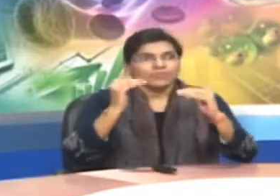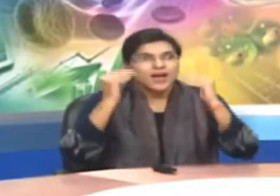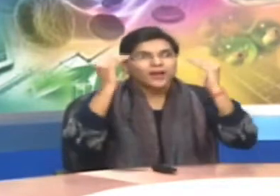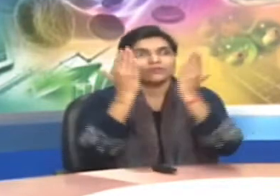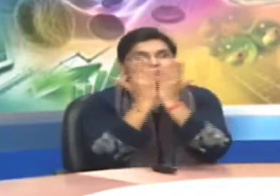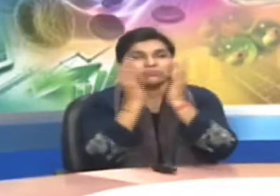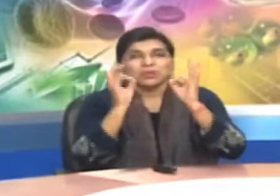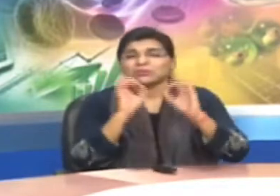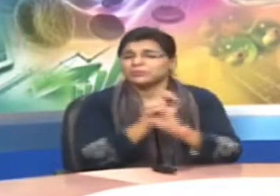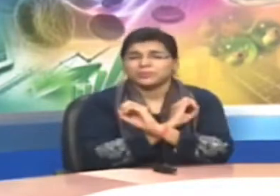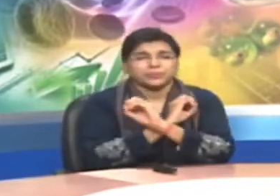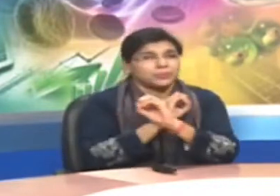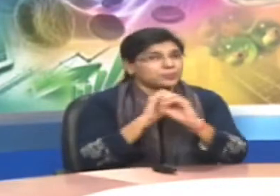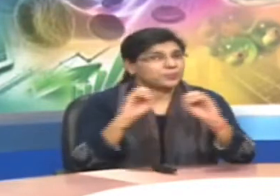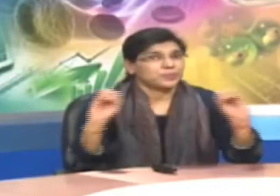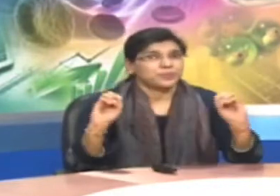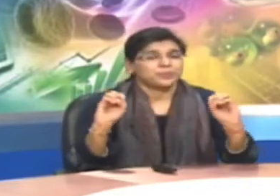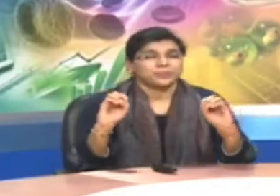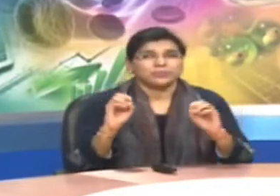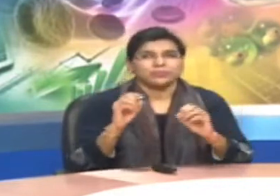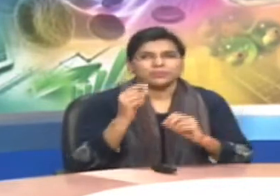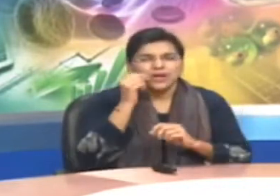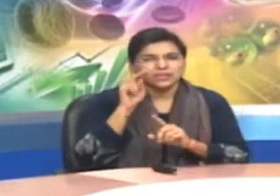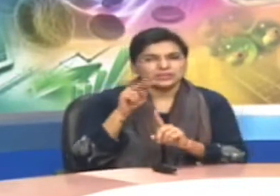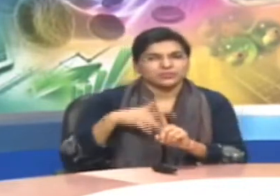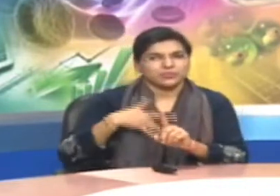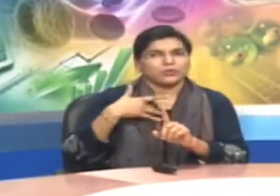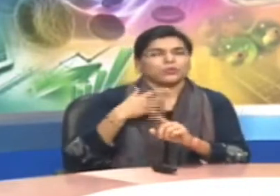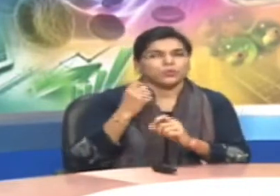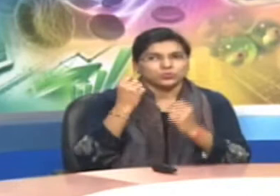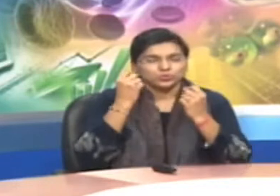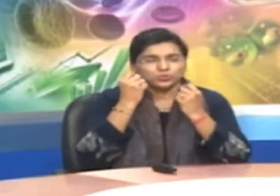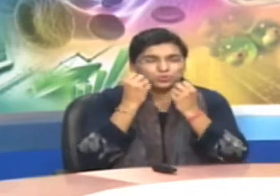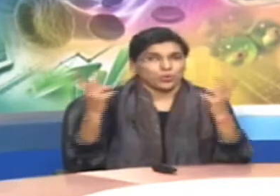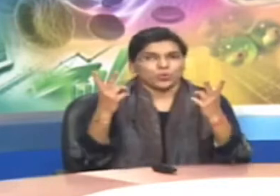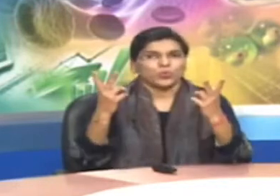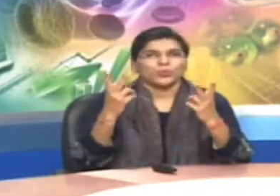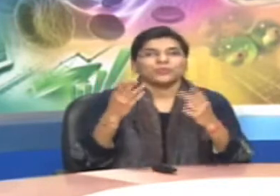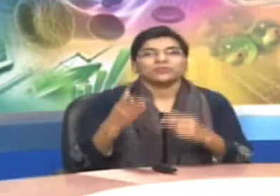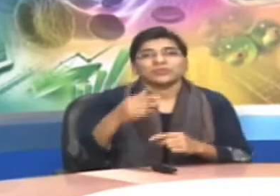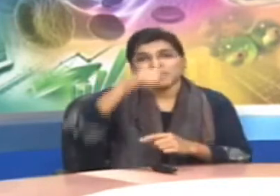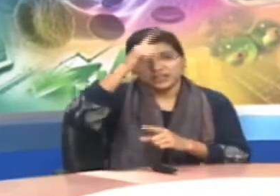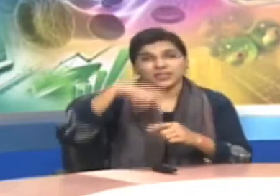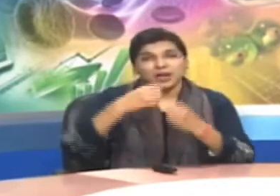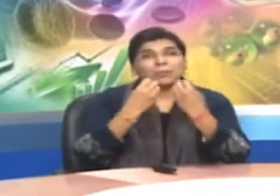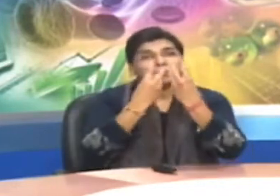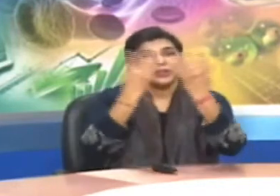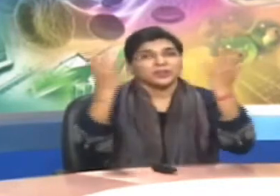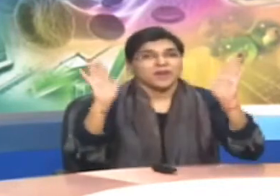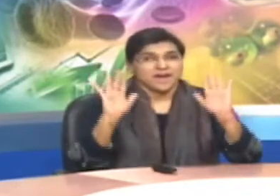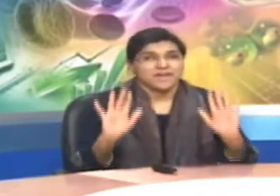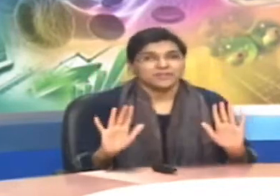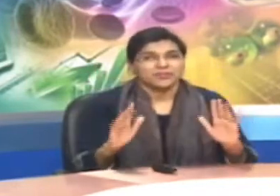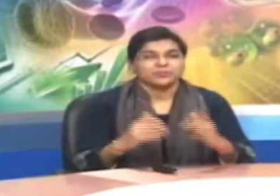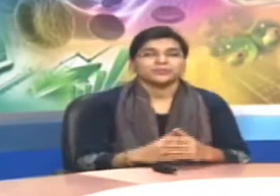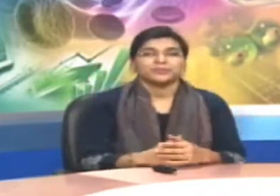And did all these things. There were no one who were doing higher education being a blind